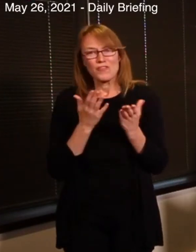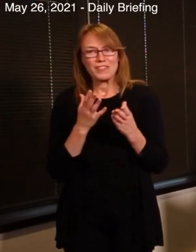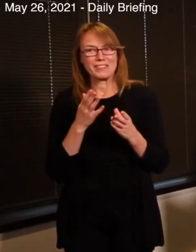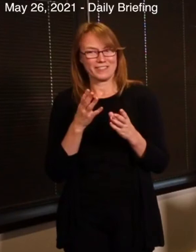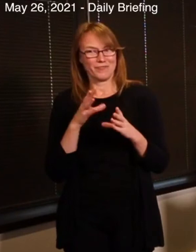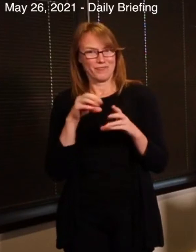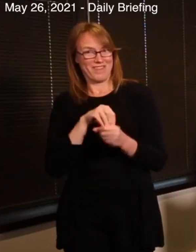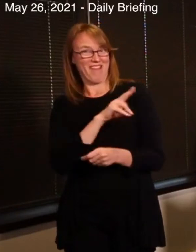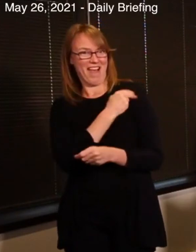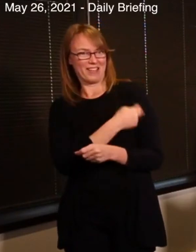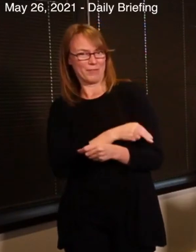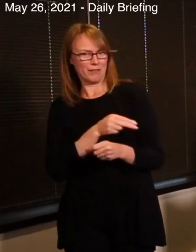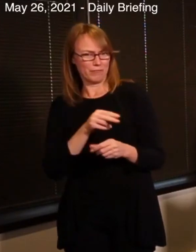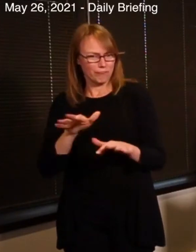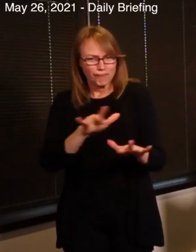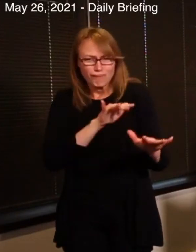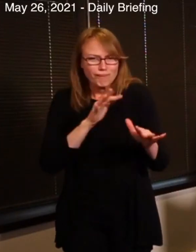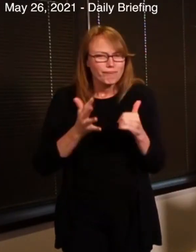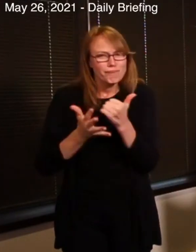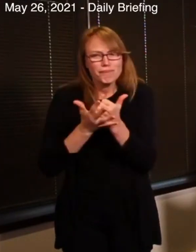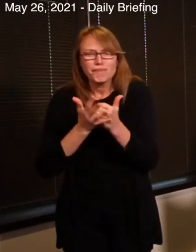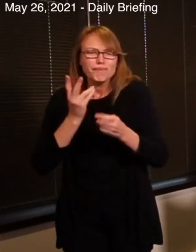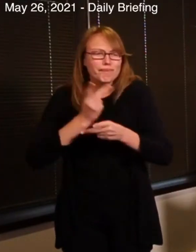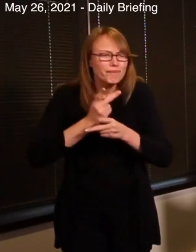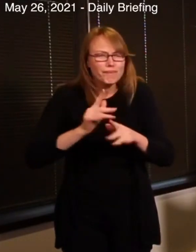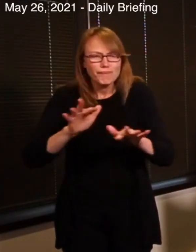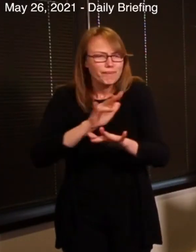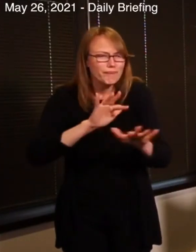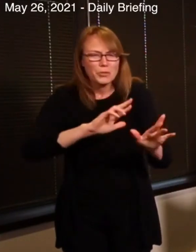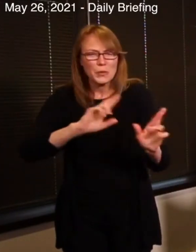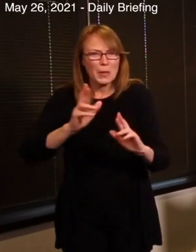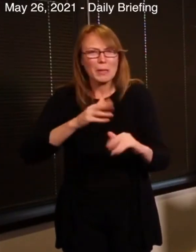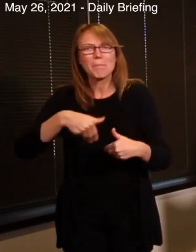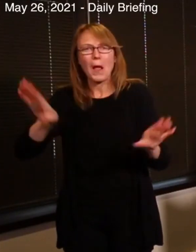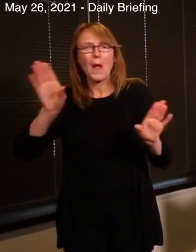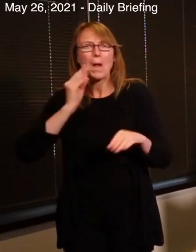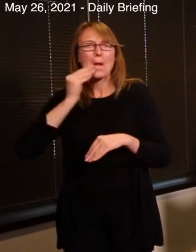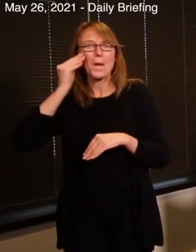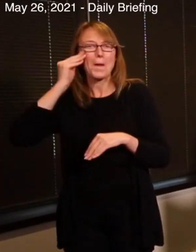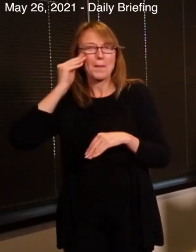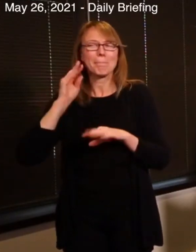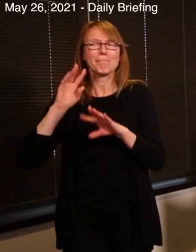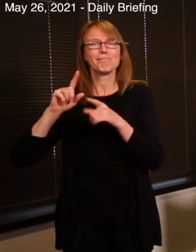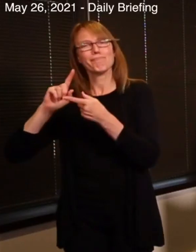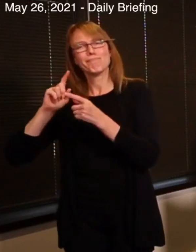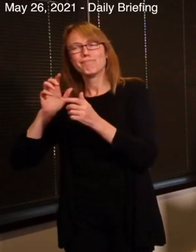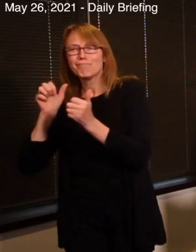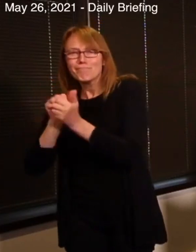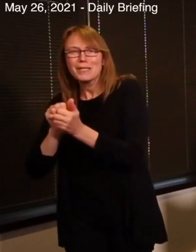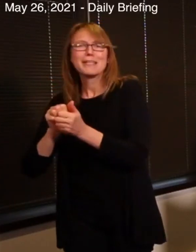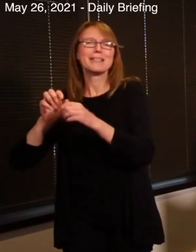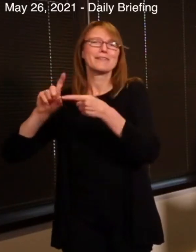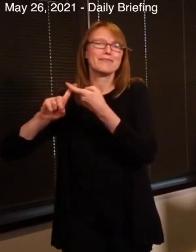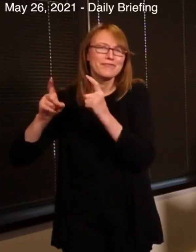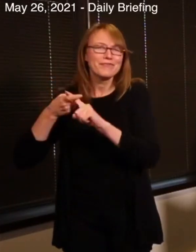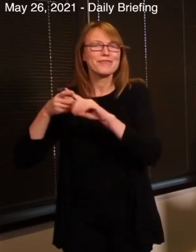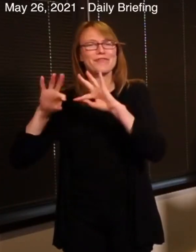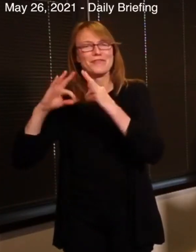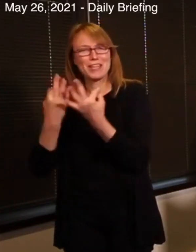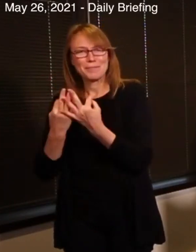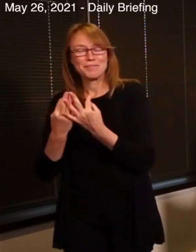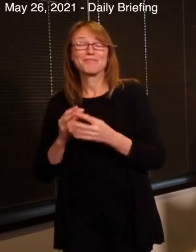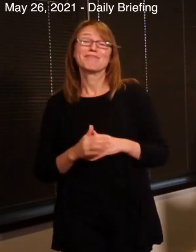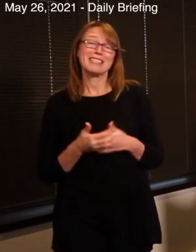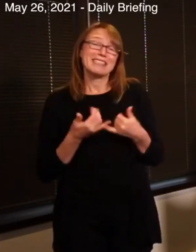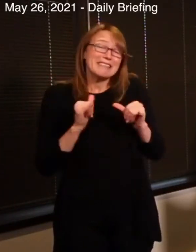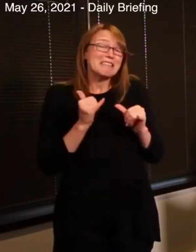patients well enough to go home with their family and friends. Unfortunately, we're still seeing some deaths, although greatly reduced. So